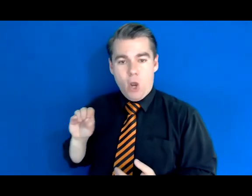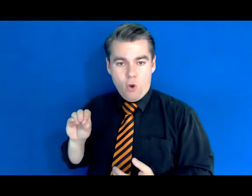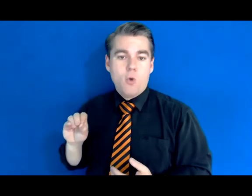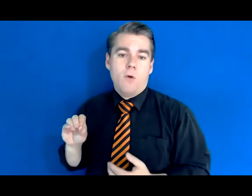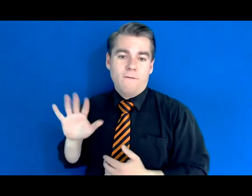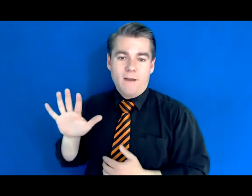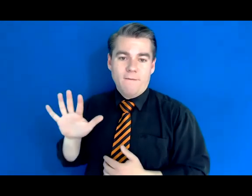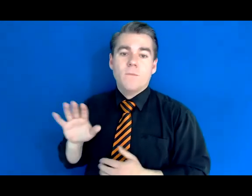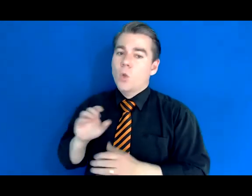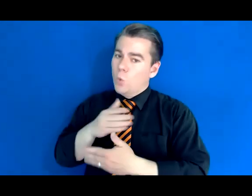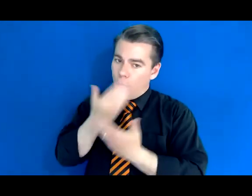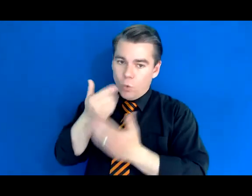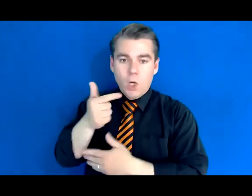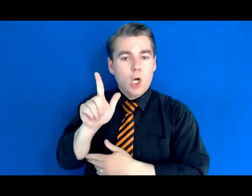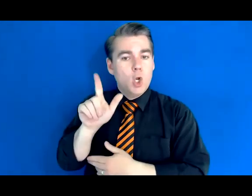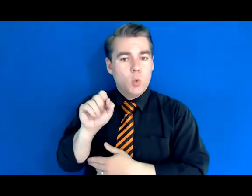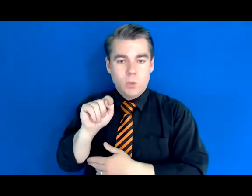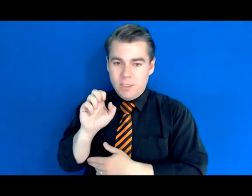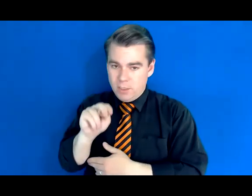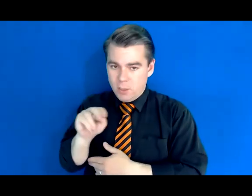dairy free.